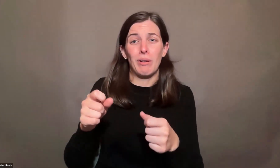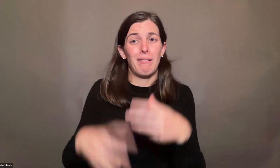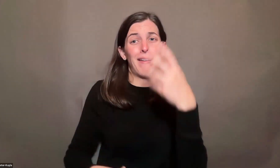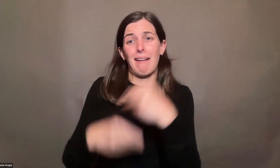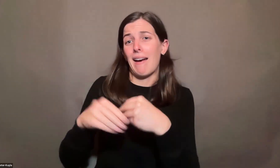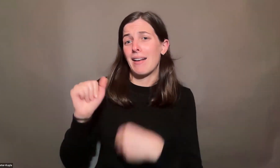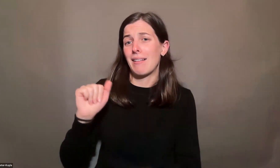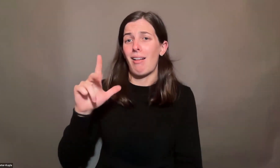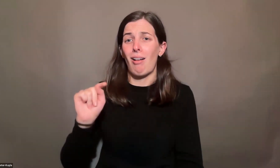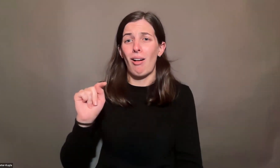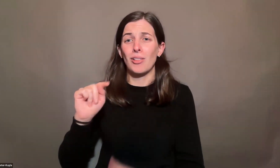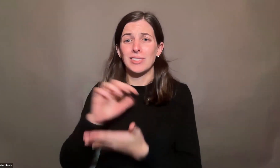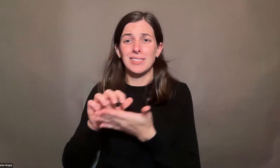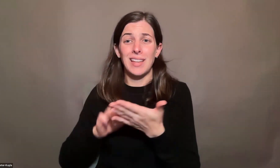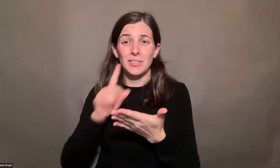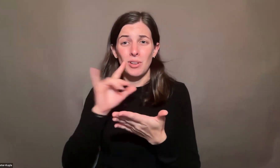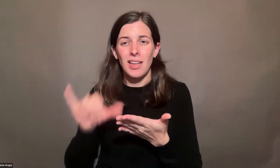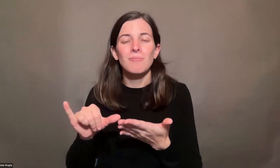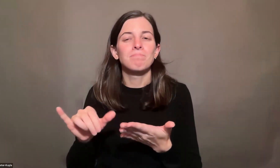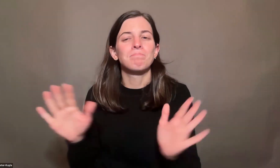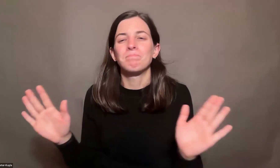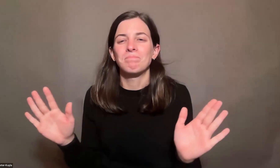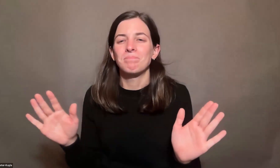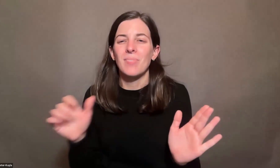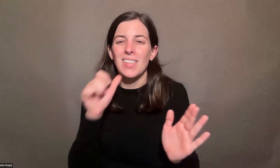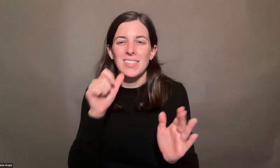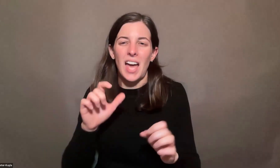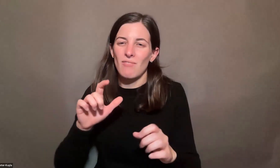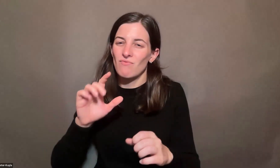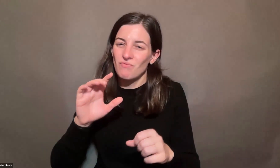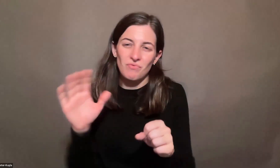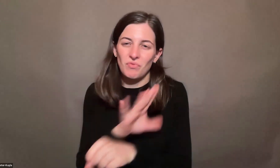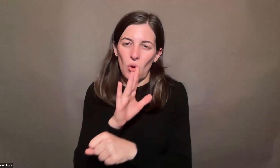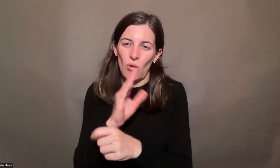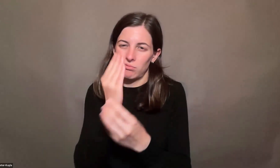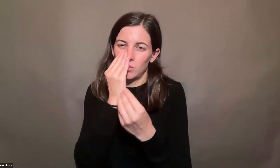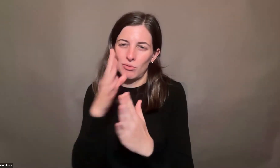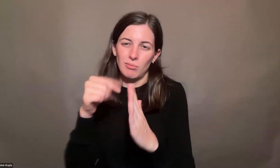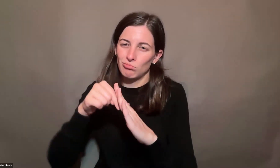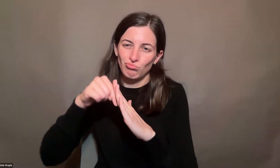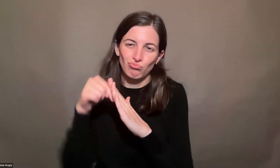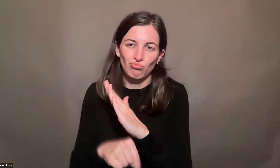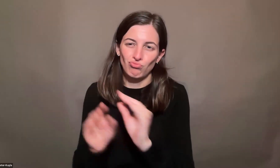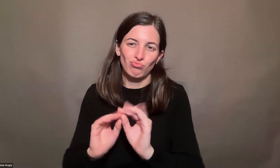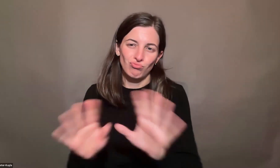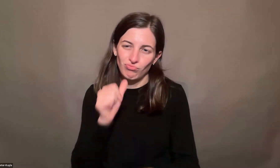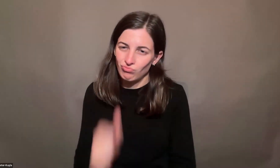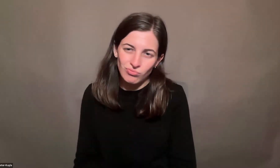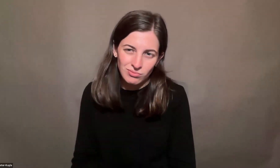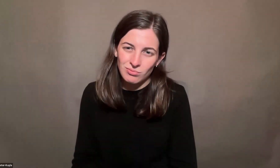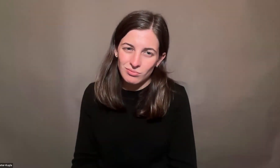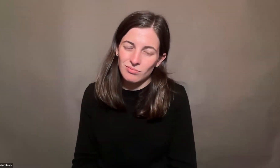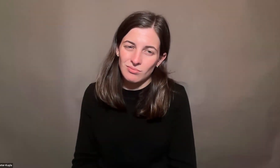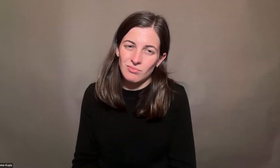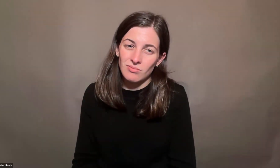image shows, I doubt it would cover the full breadth and depth of that information in detail. So with that aside, if you're